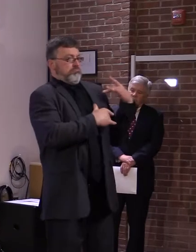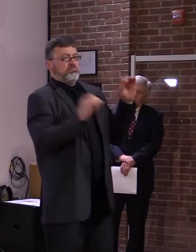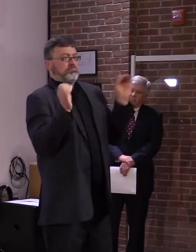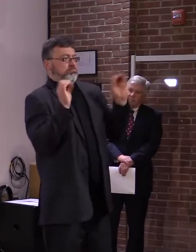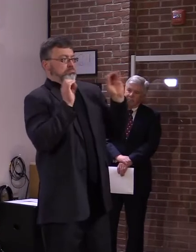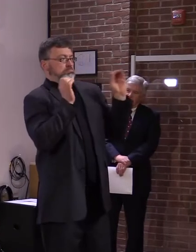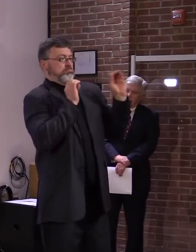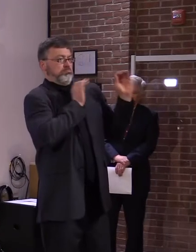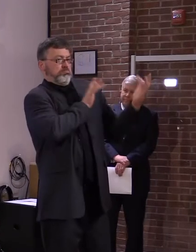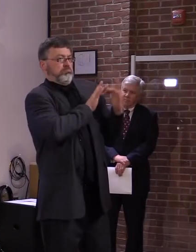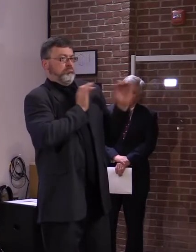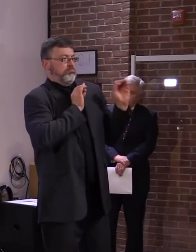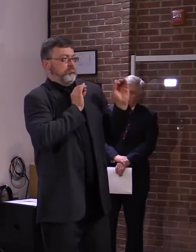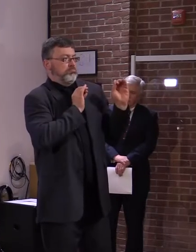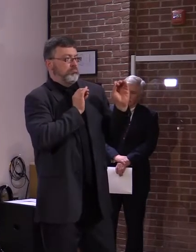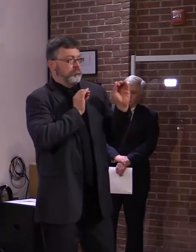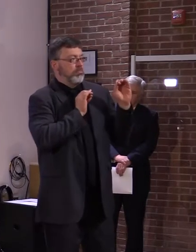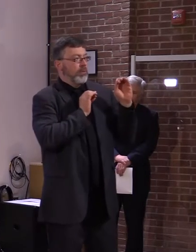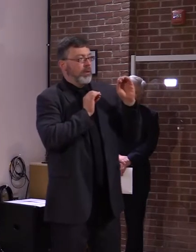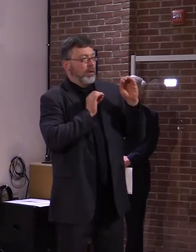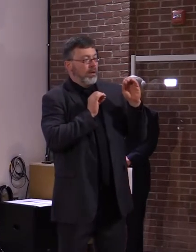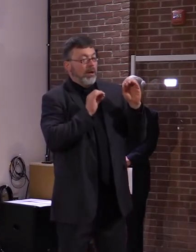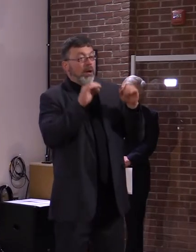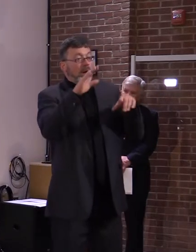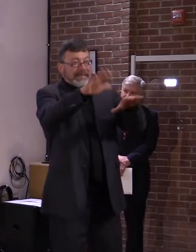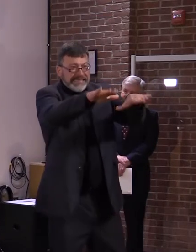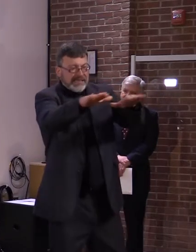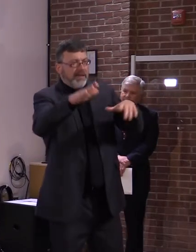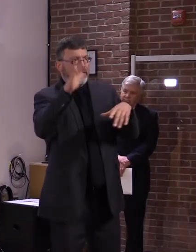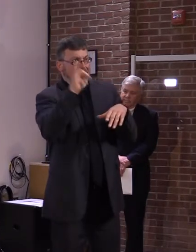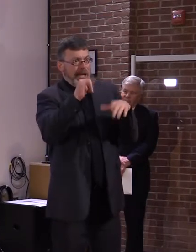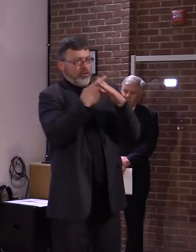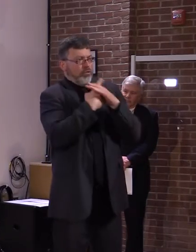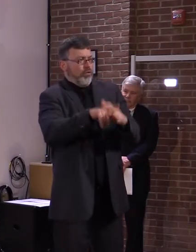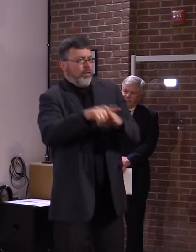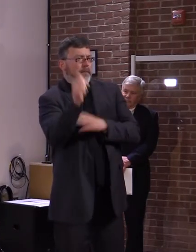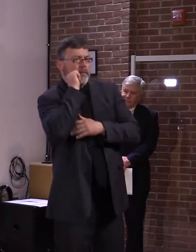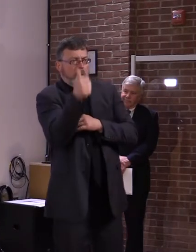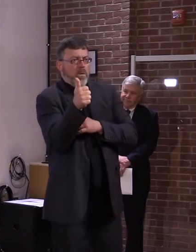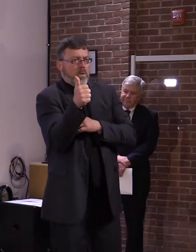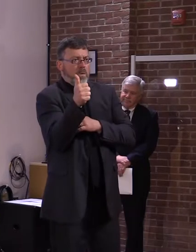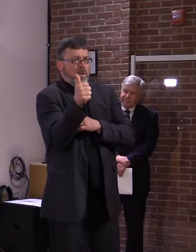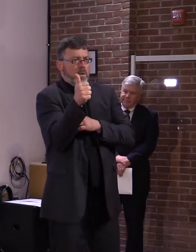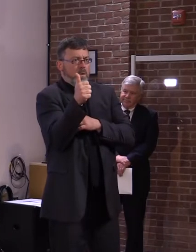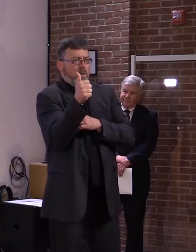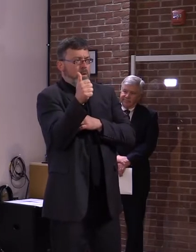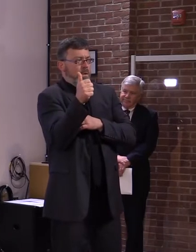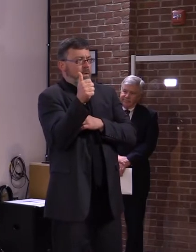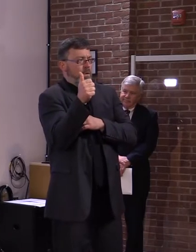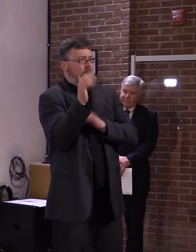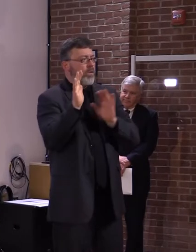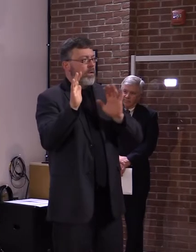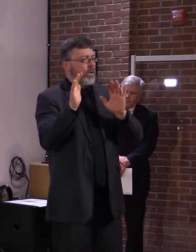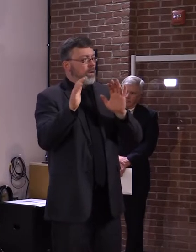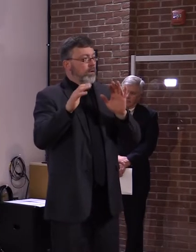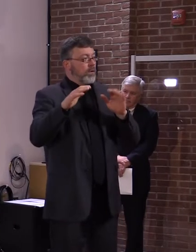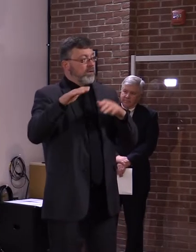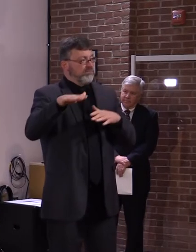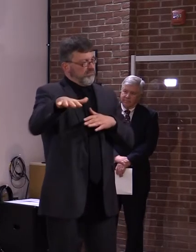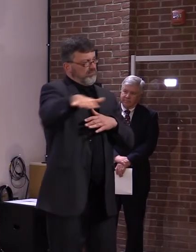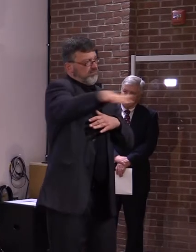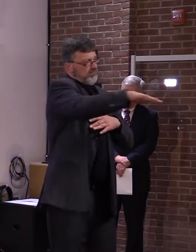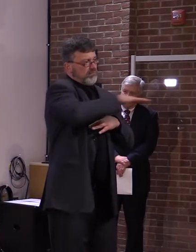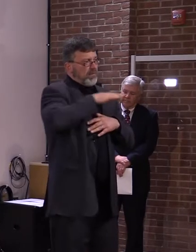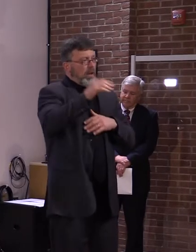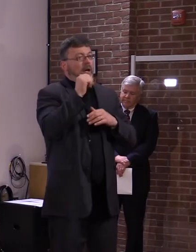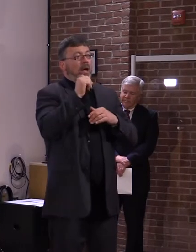clubs can continue to close whenever they want. They can set their own hours, and the communities can decide